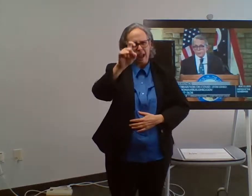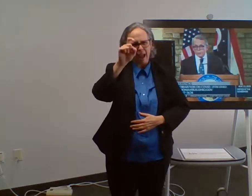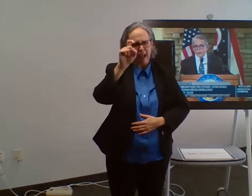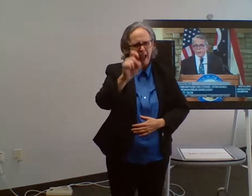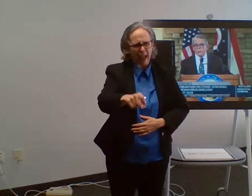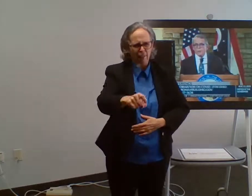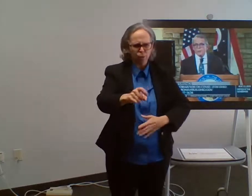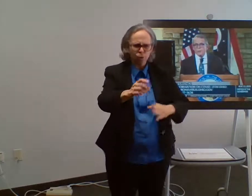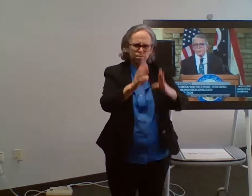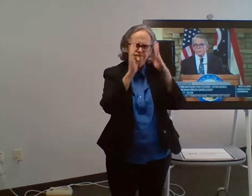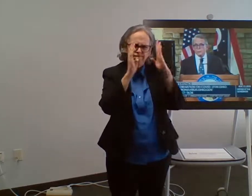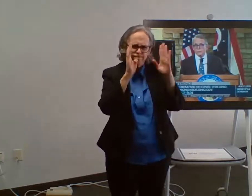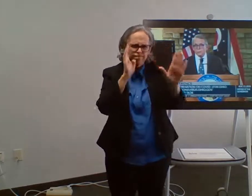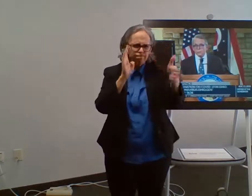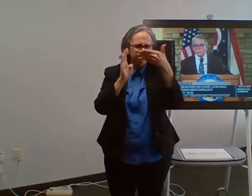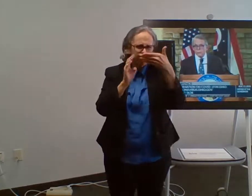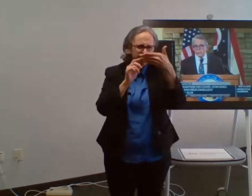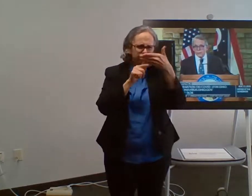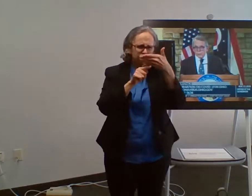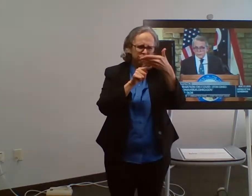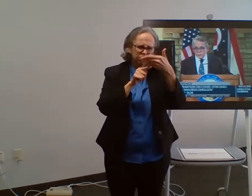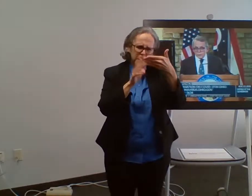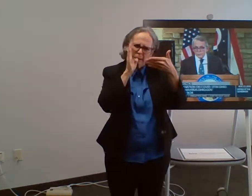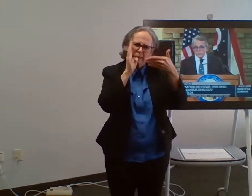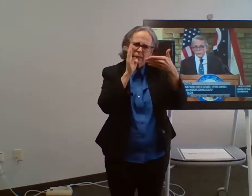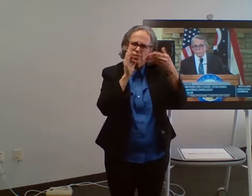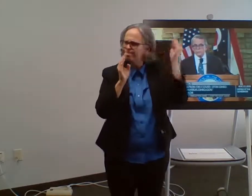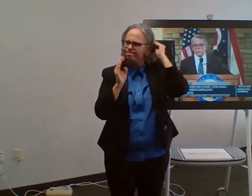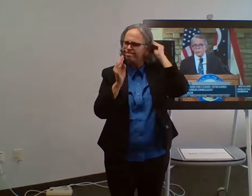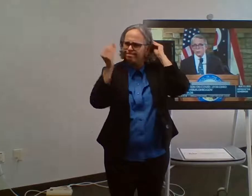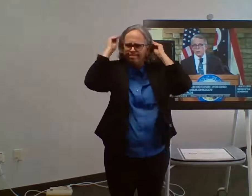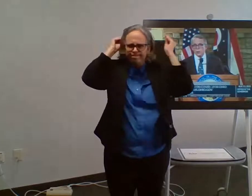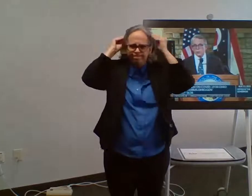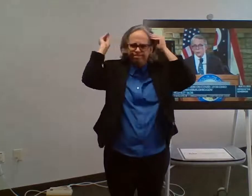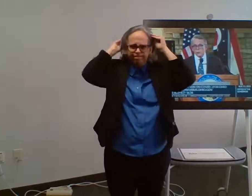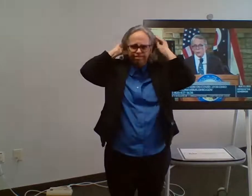really goes back to what I said when I was sworn in as governor.